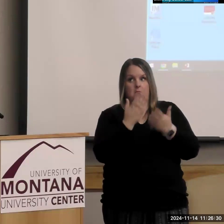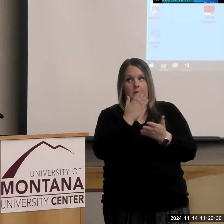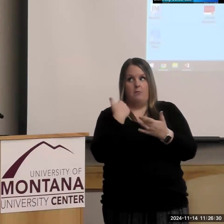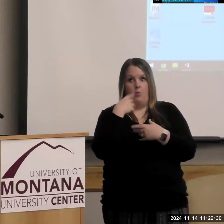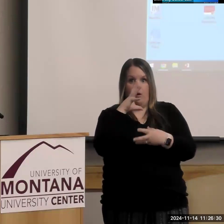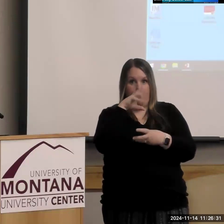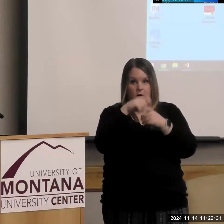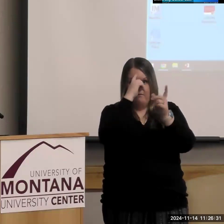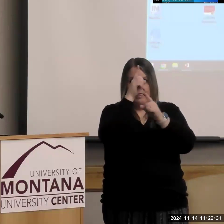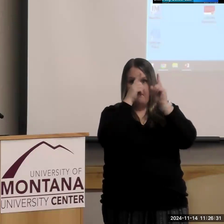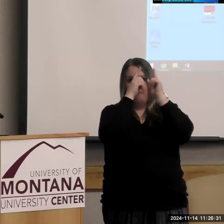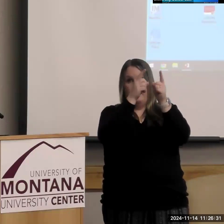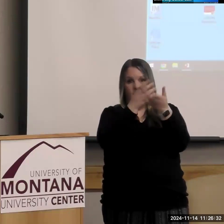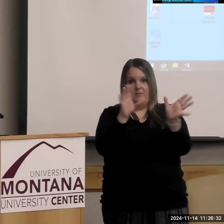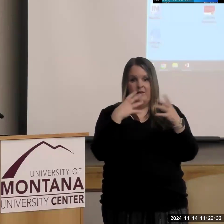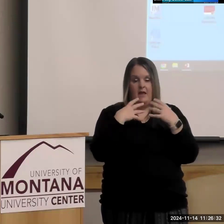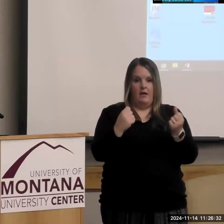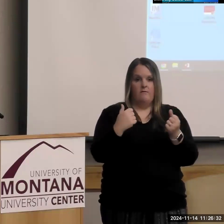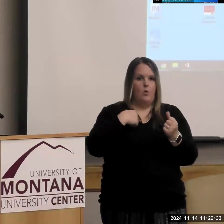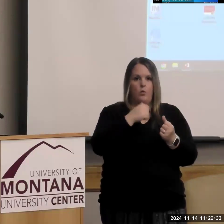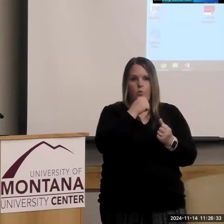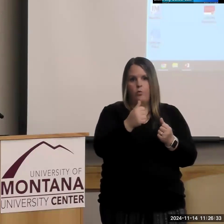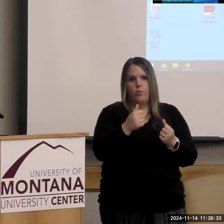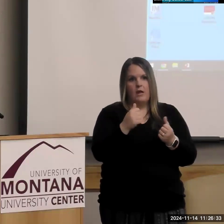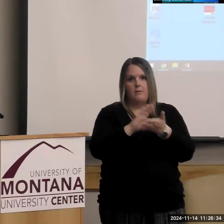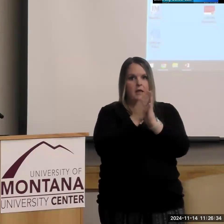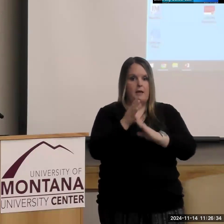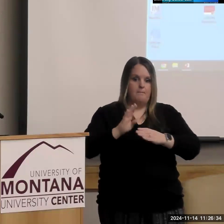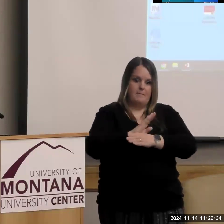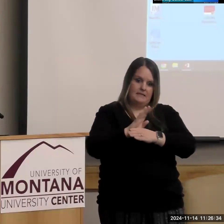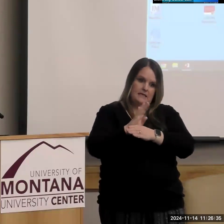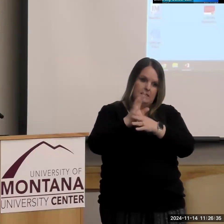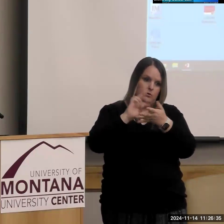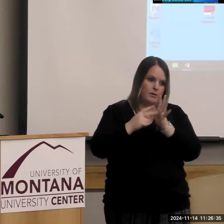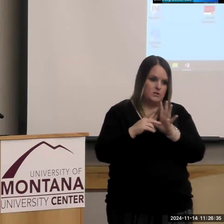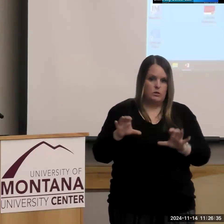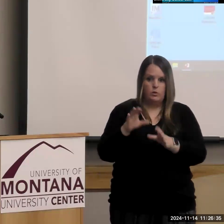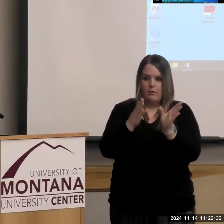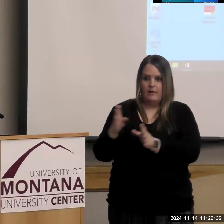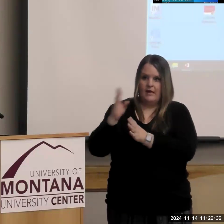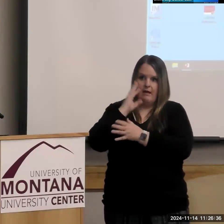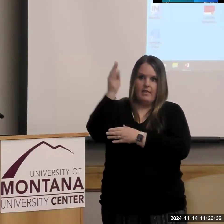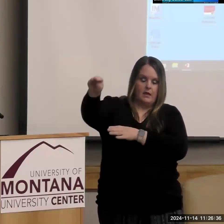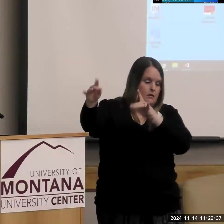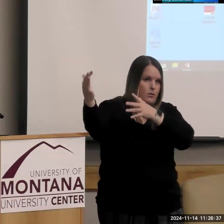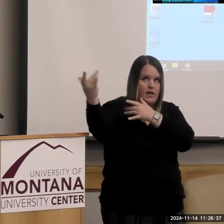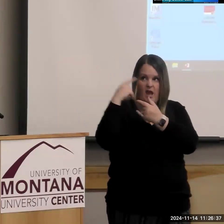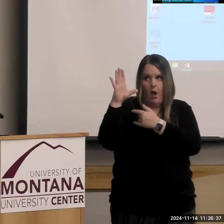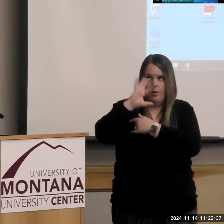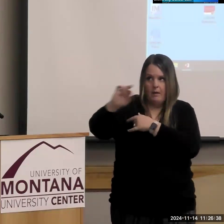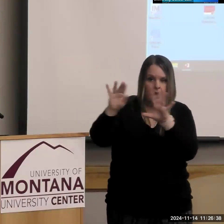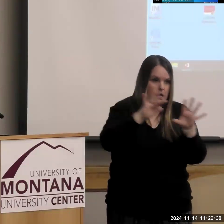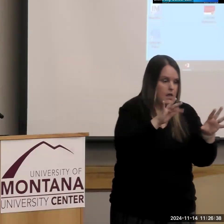public health. We don't always do things because we get busy and we do those plans and they sit on the shelf. But if we can have folks in